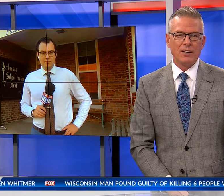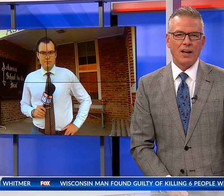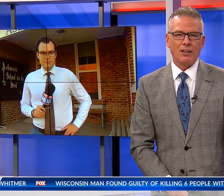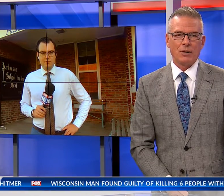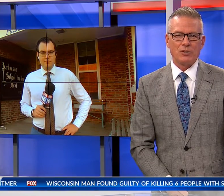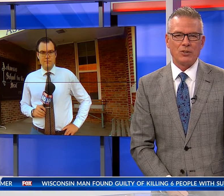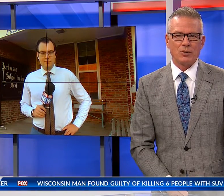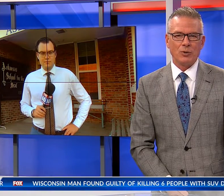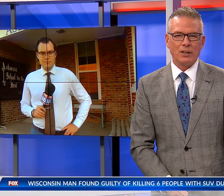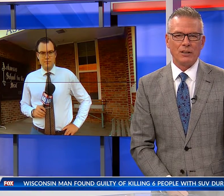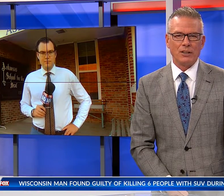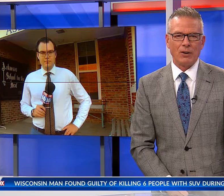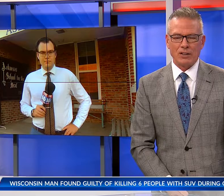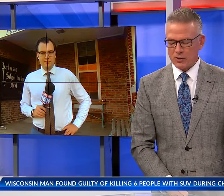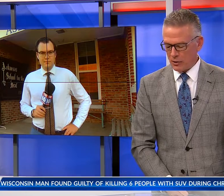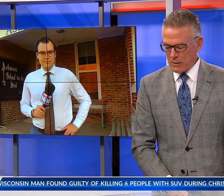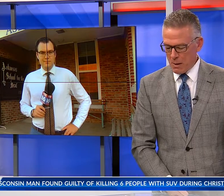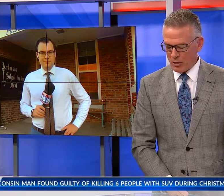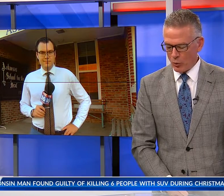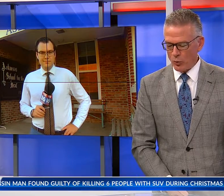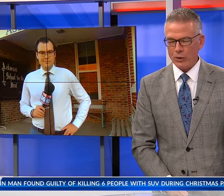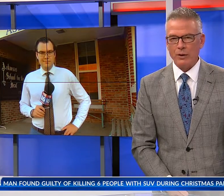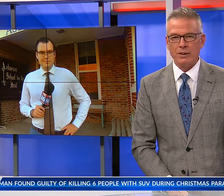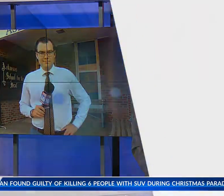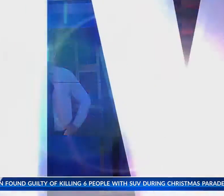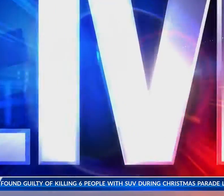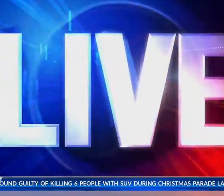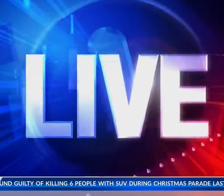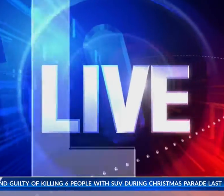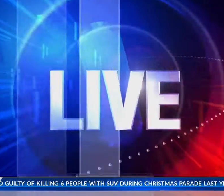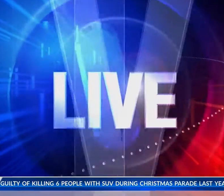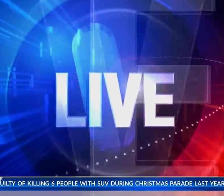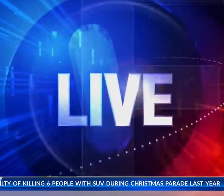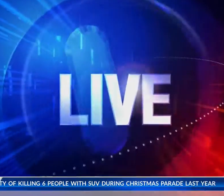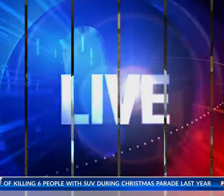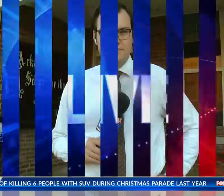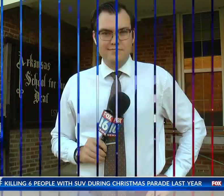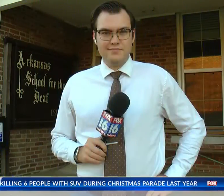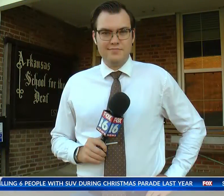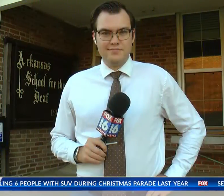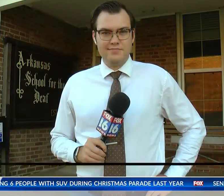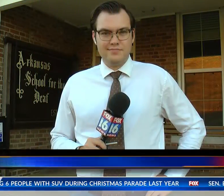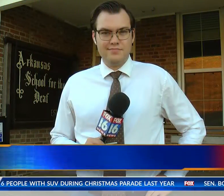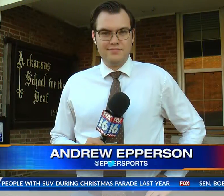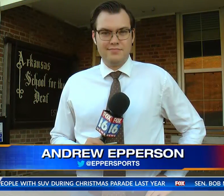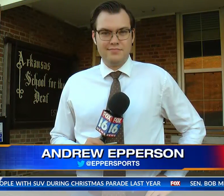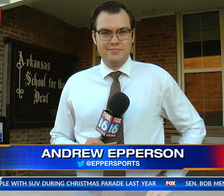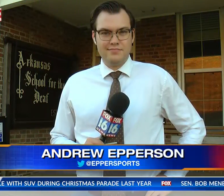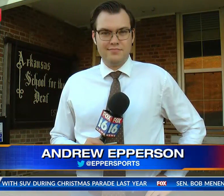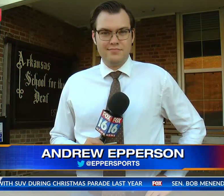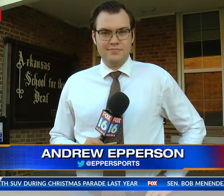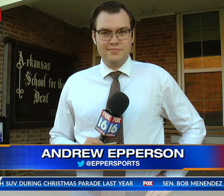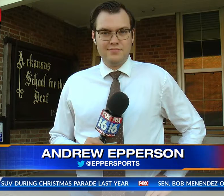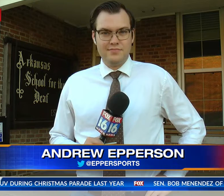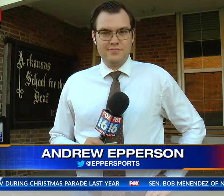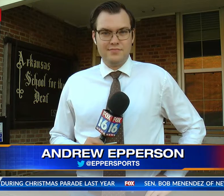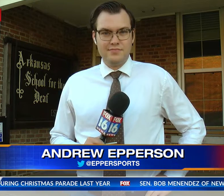Tony's elementary school in Little Rock certainly meant the world to this family who's been going through a lot as of late.